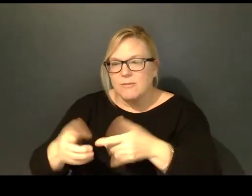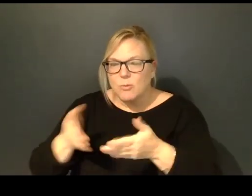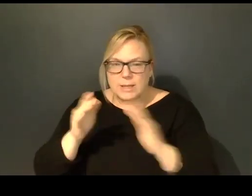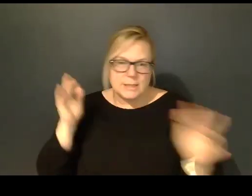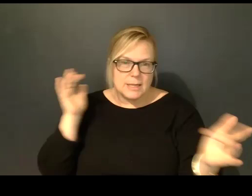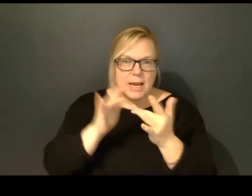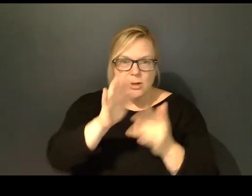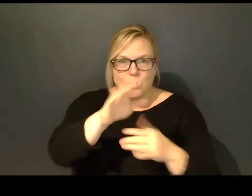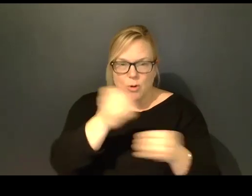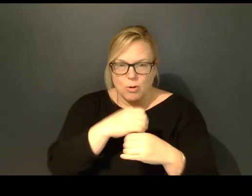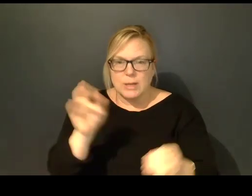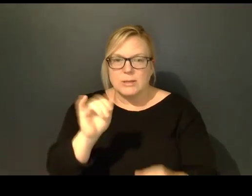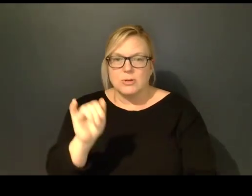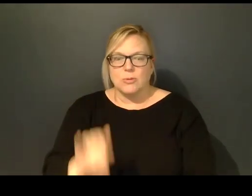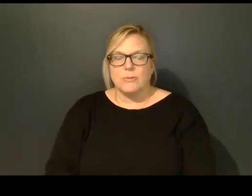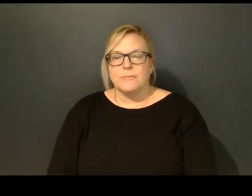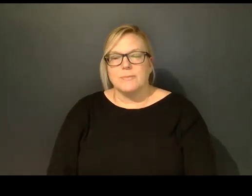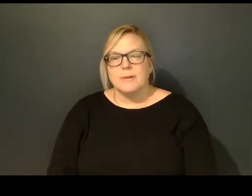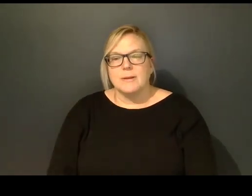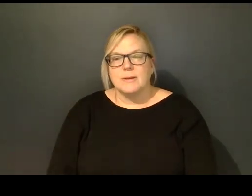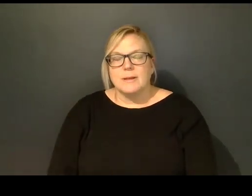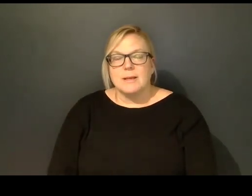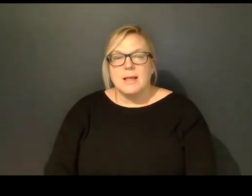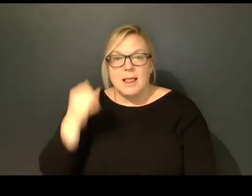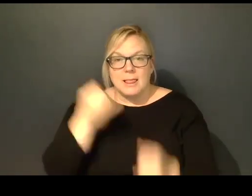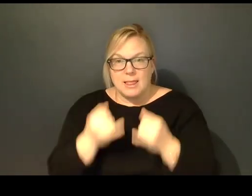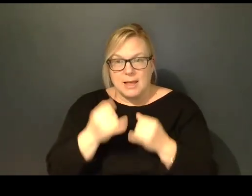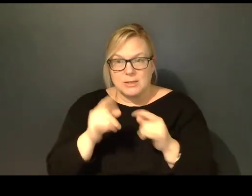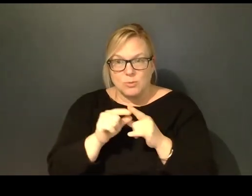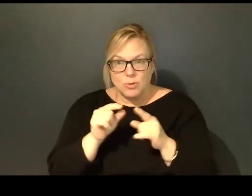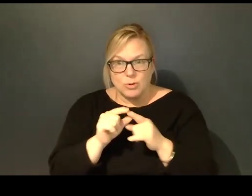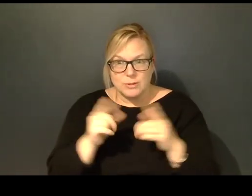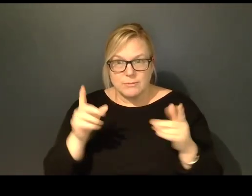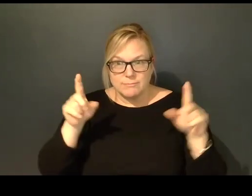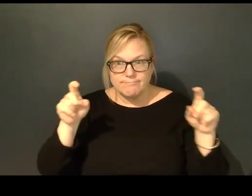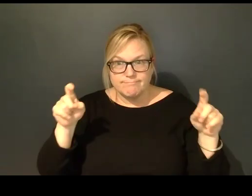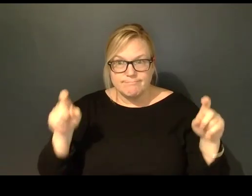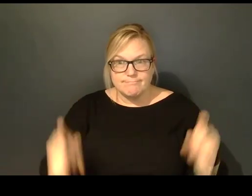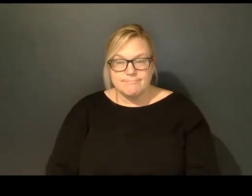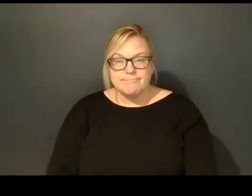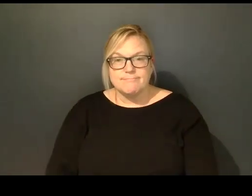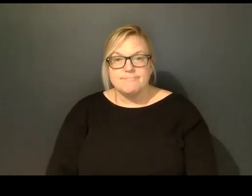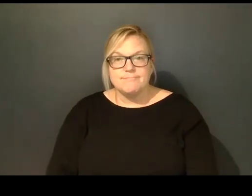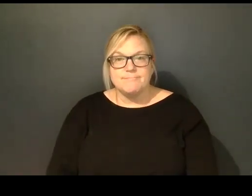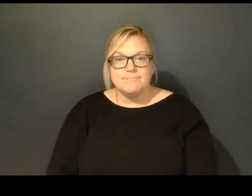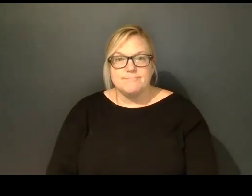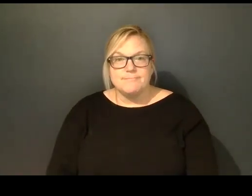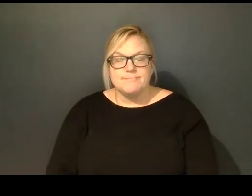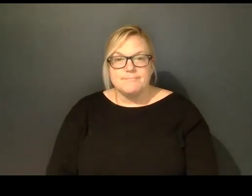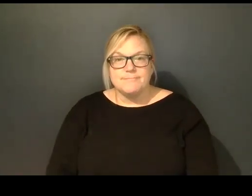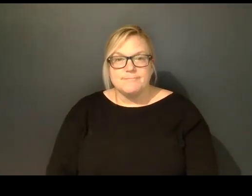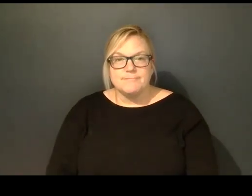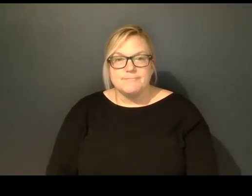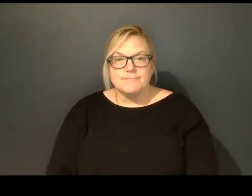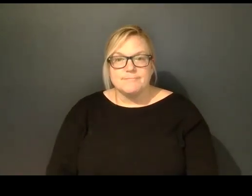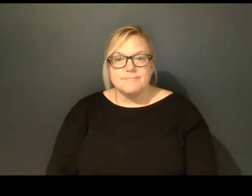well. Any last words from Franco, Milena, or yourself before we wrap